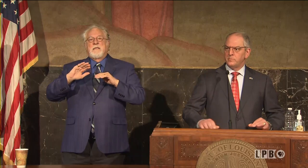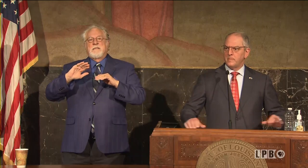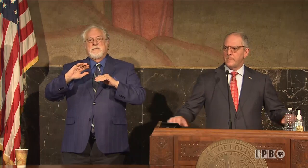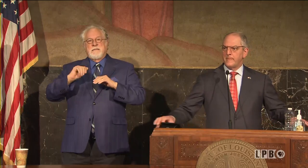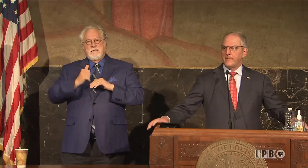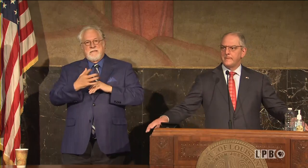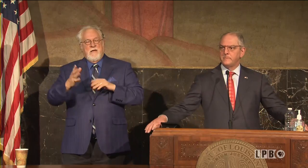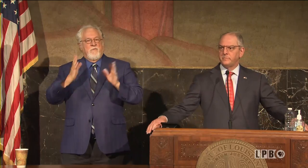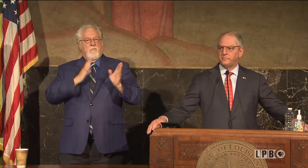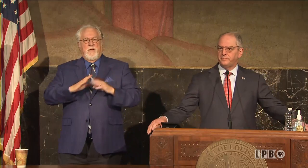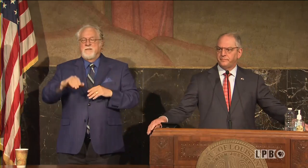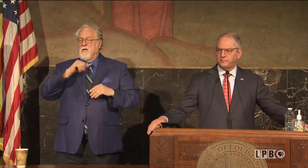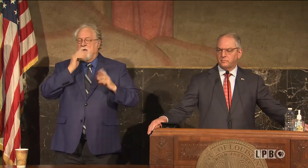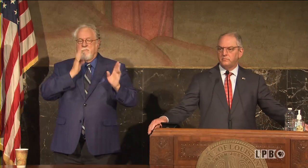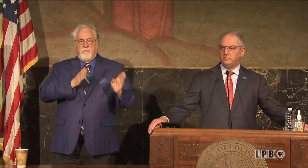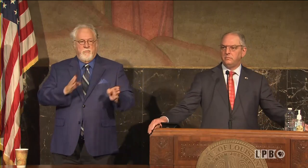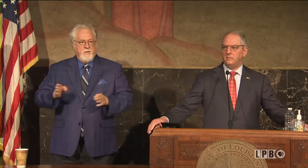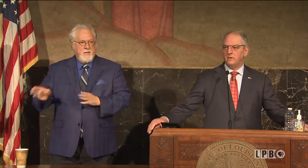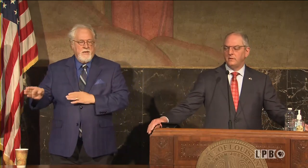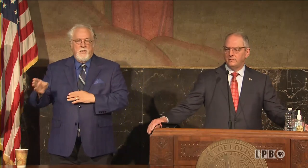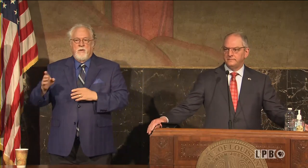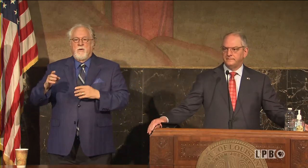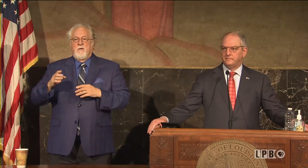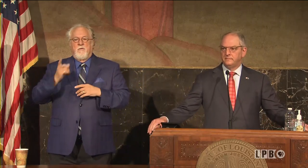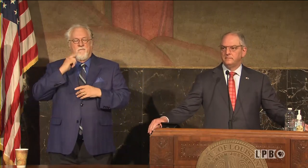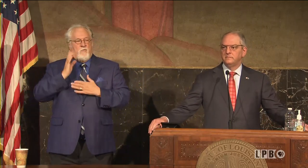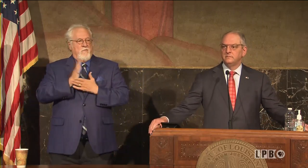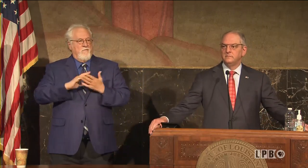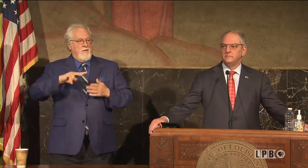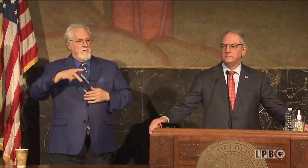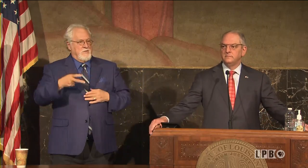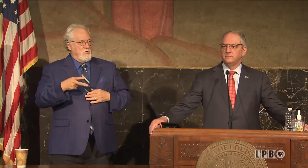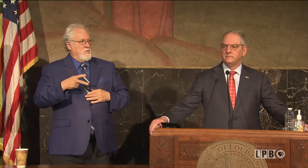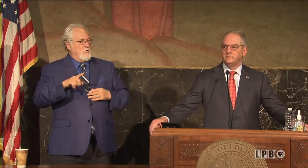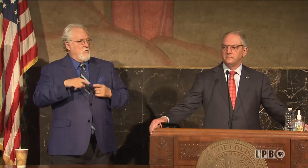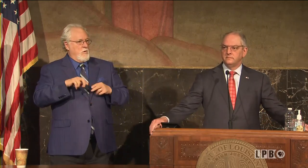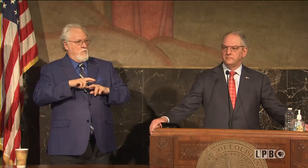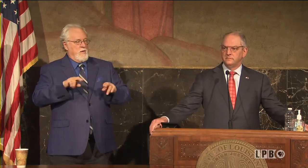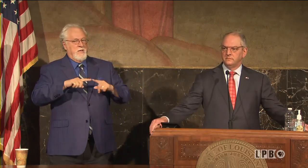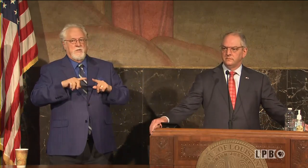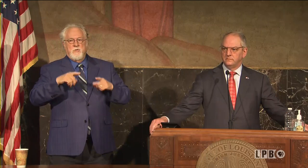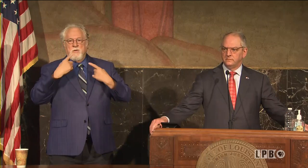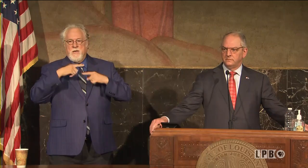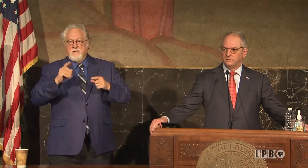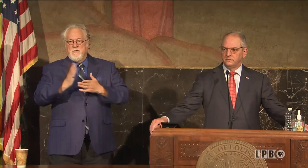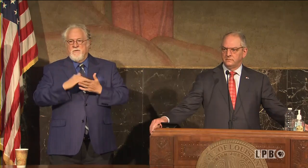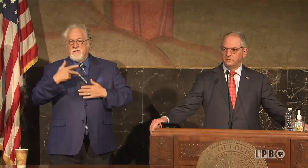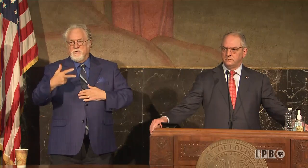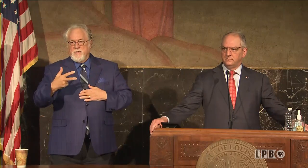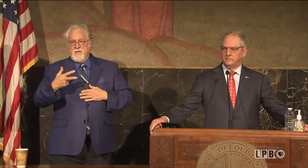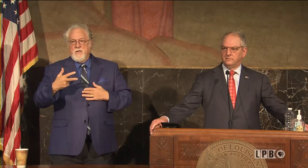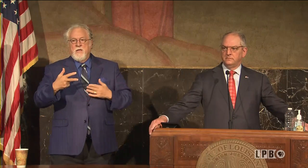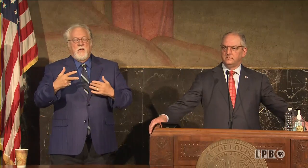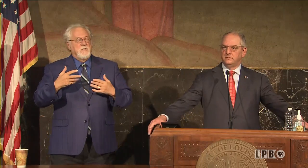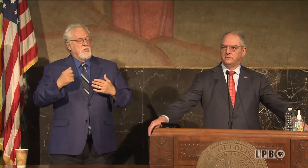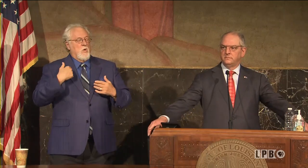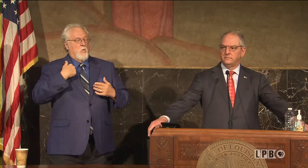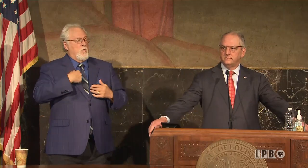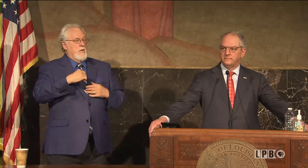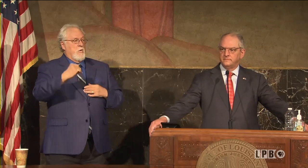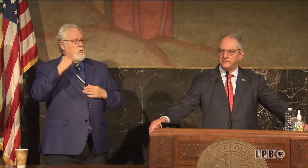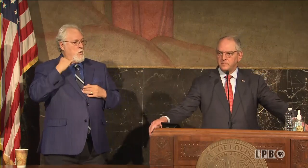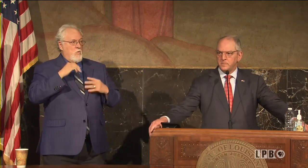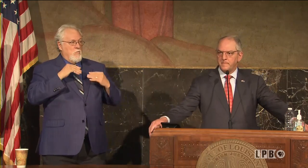obviously unprepared to move into phase 3 by the time you're scheduled to announce it. Does that mean the state is not moving to phase 3, or are you